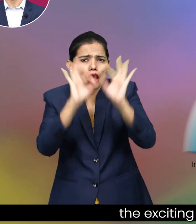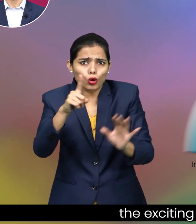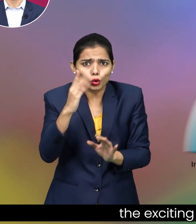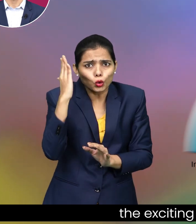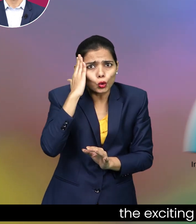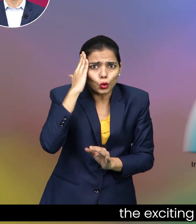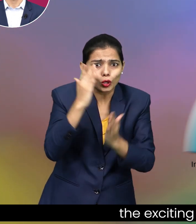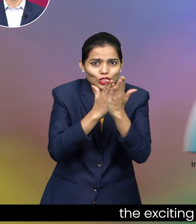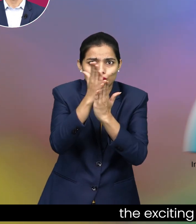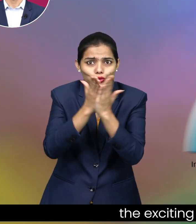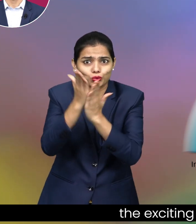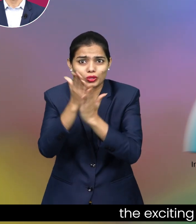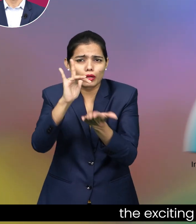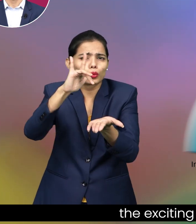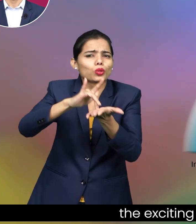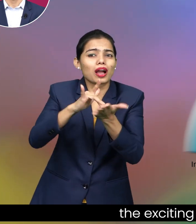divide.